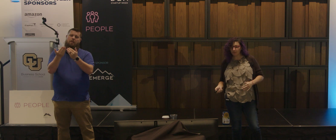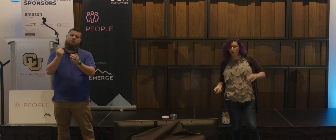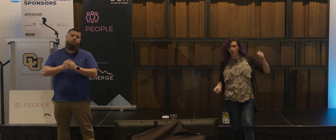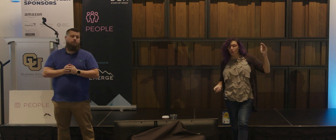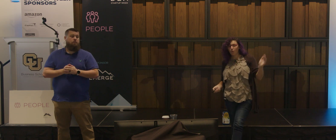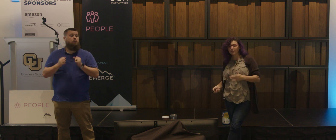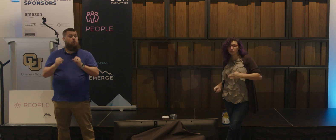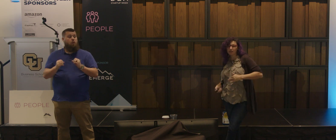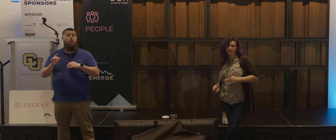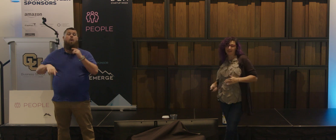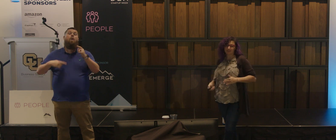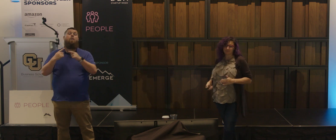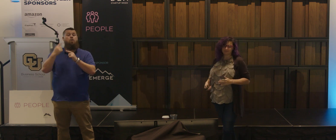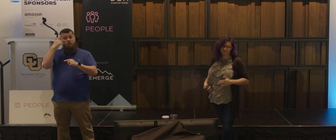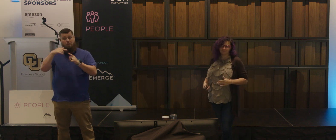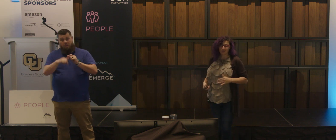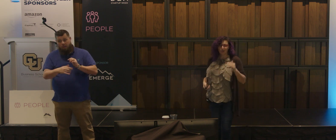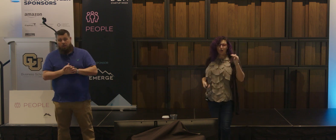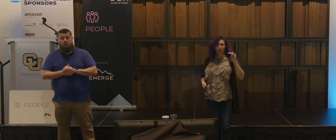So when you think about that,